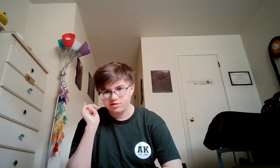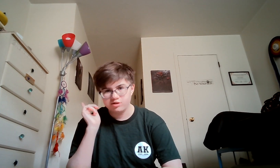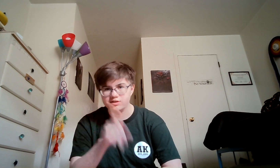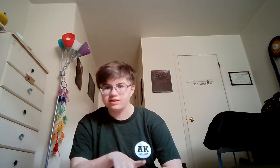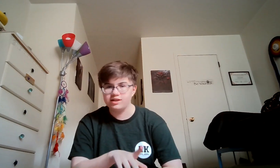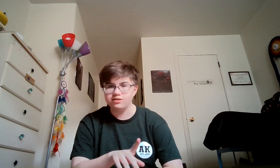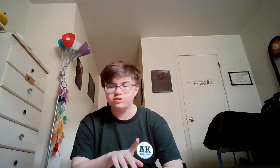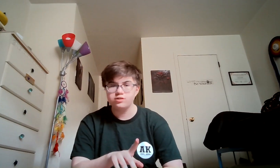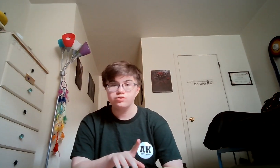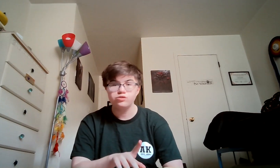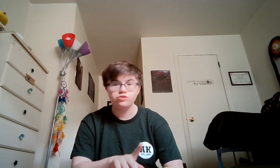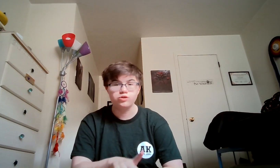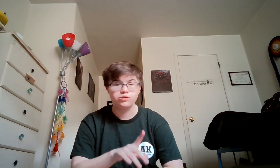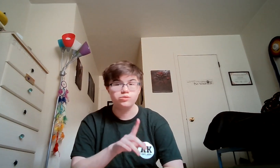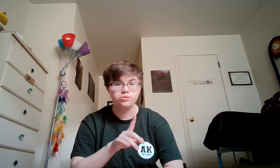There's nothing else. So